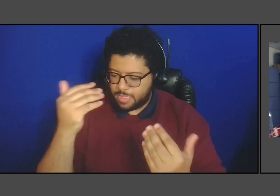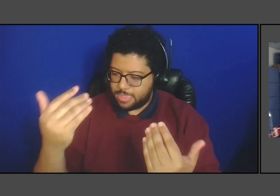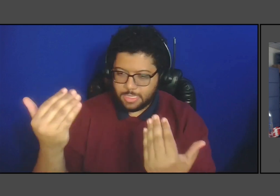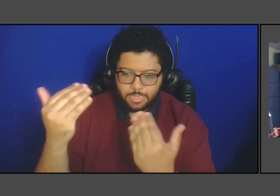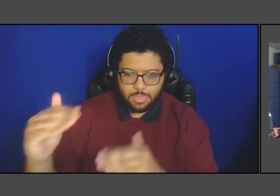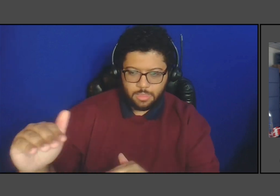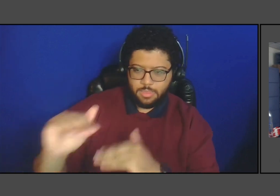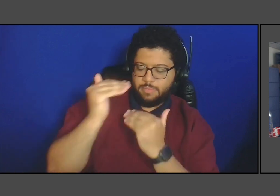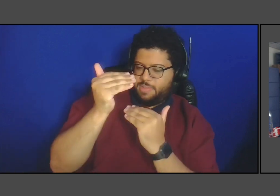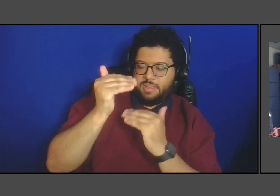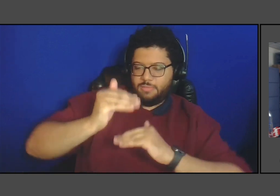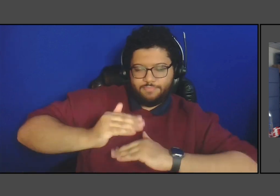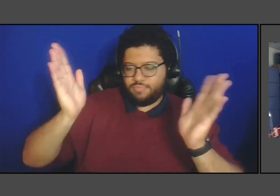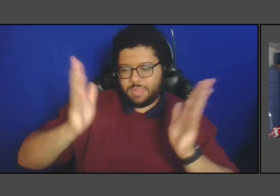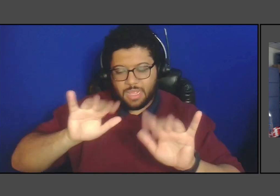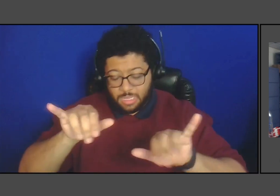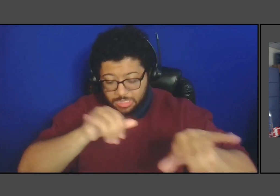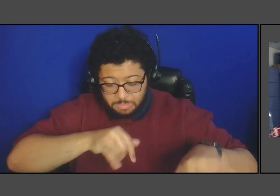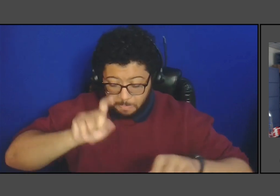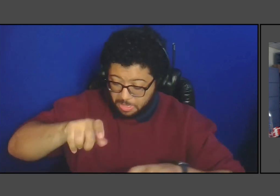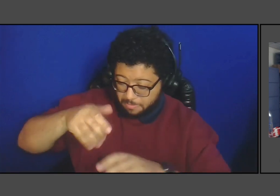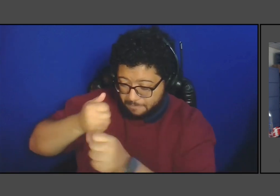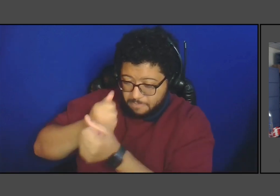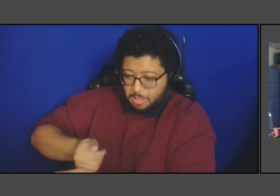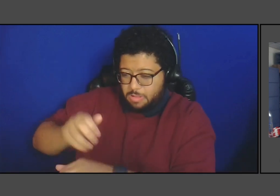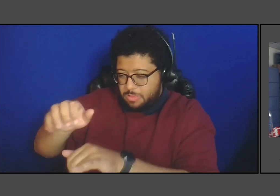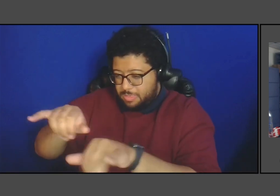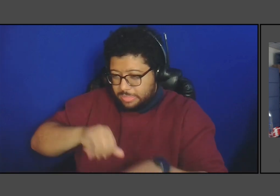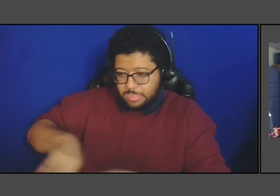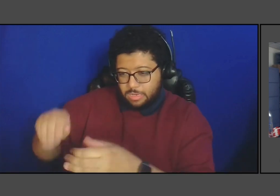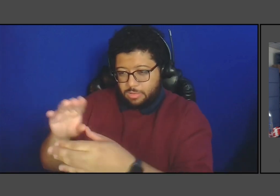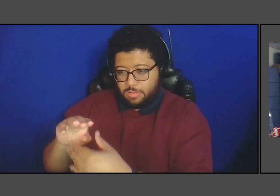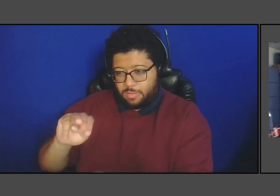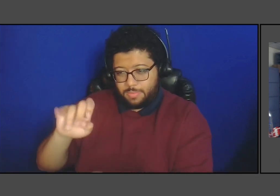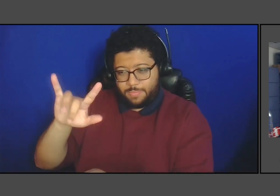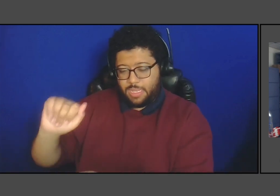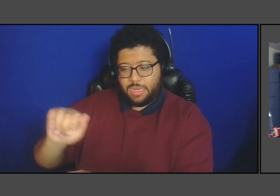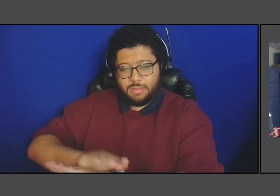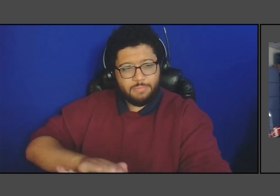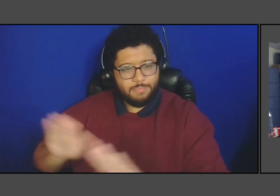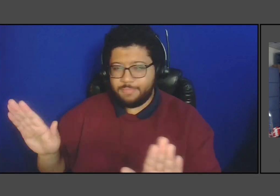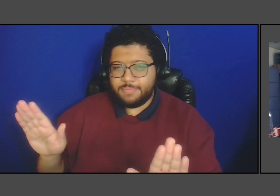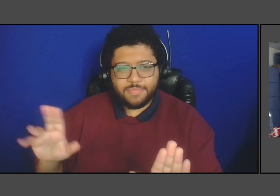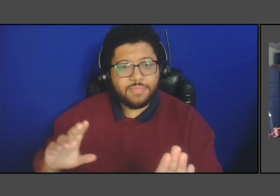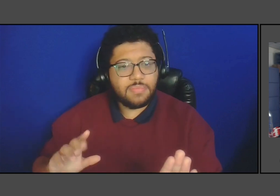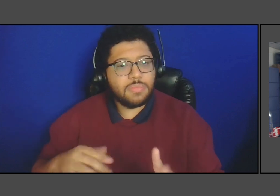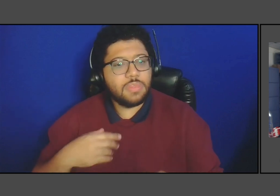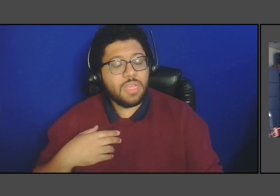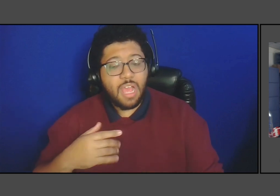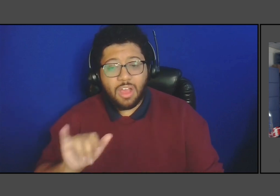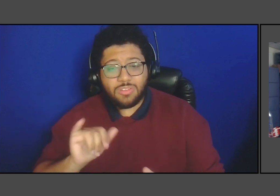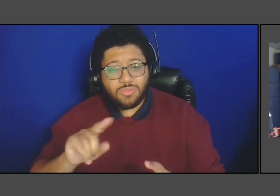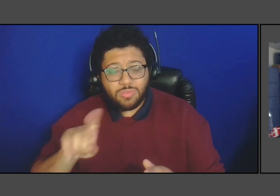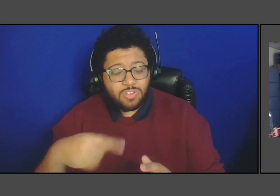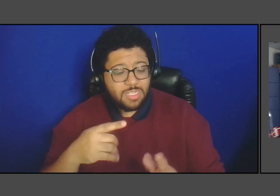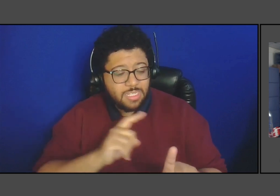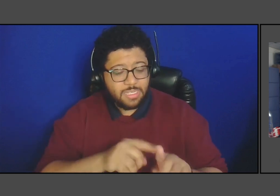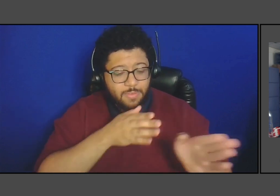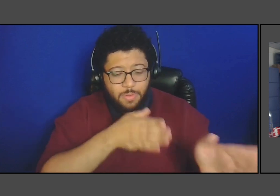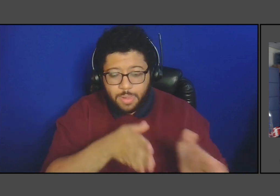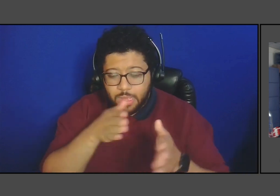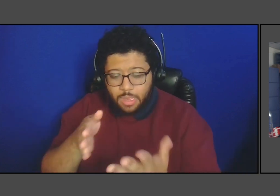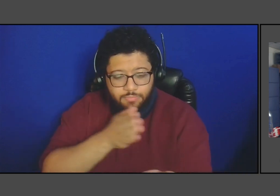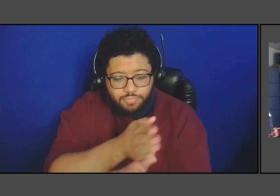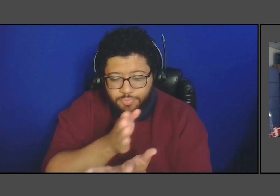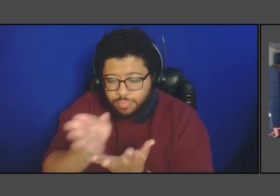to take ownership of their story, of the message, of even communicating what's happening on the ground around missing and murdered